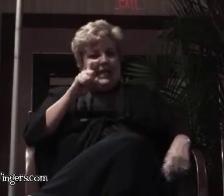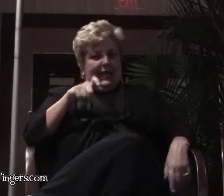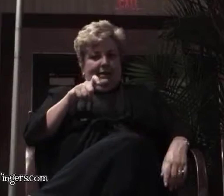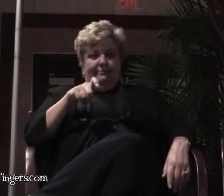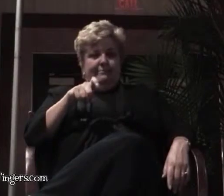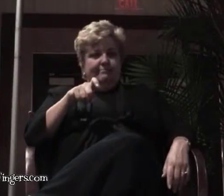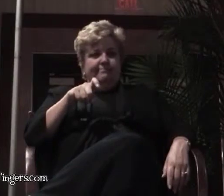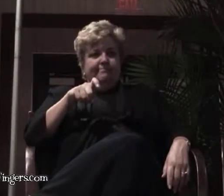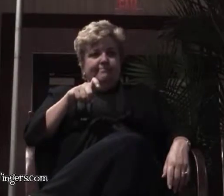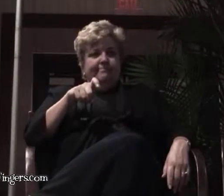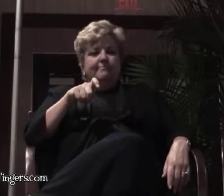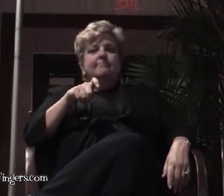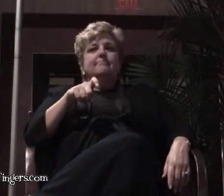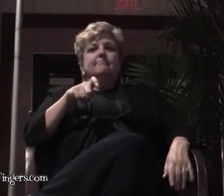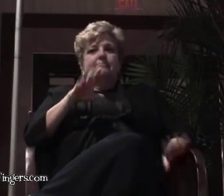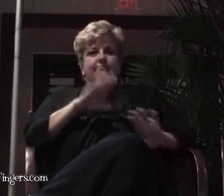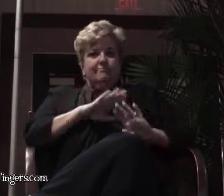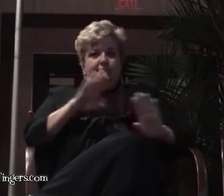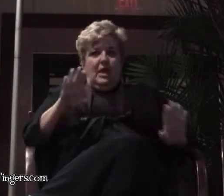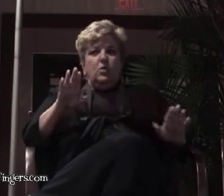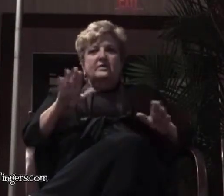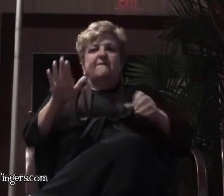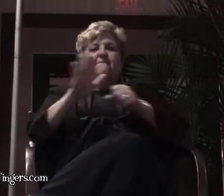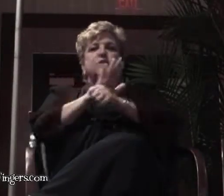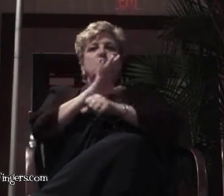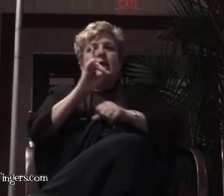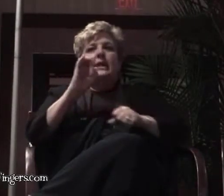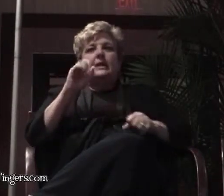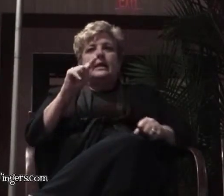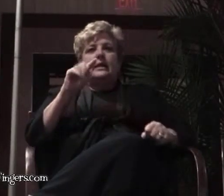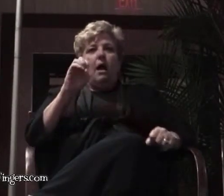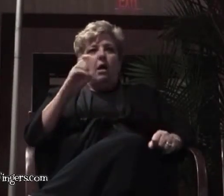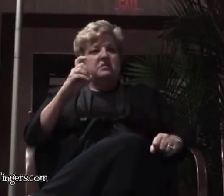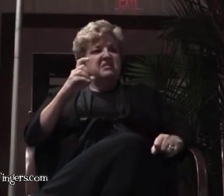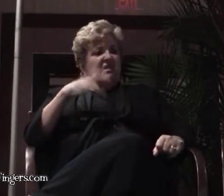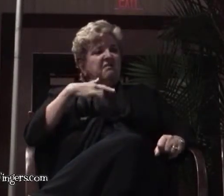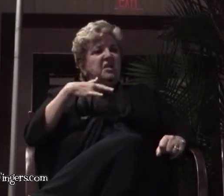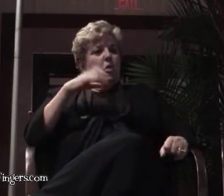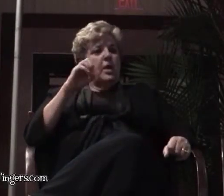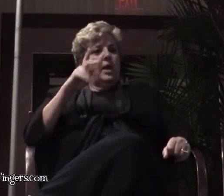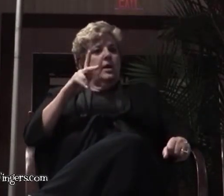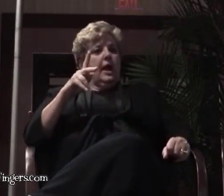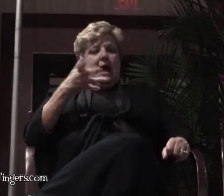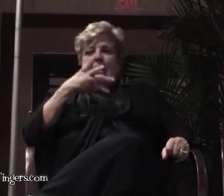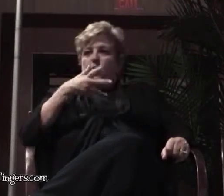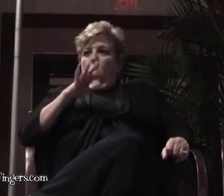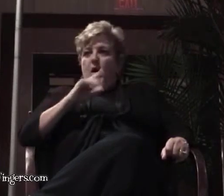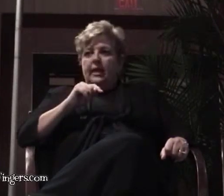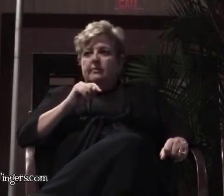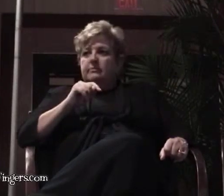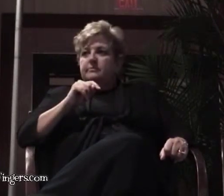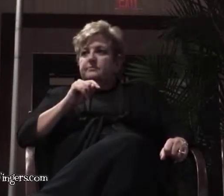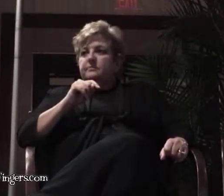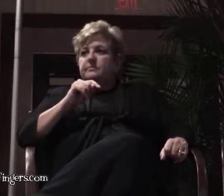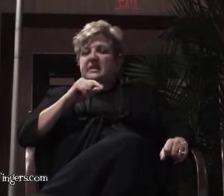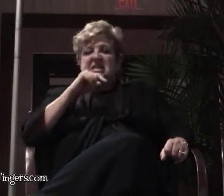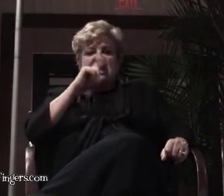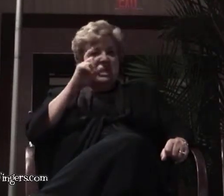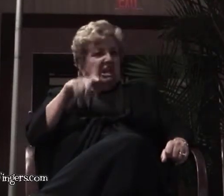didn't need it. I was thoroughly detoxed and I was okay. And I didn't want it, didn't need it, but I